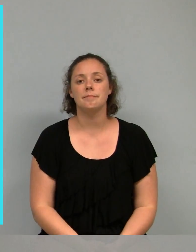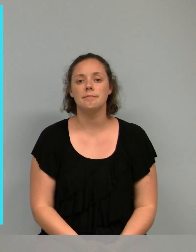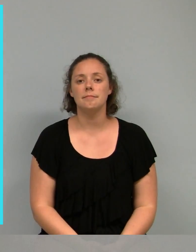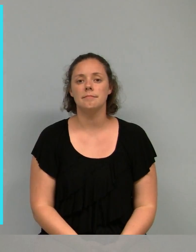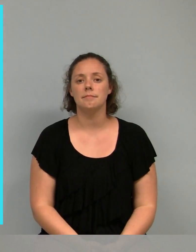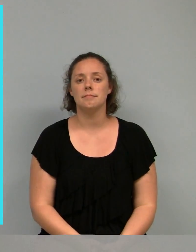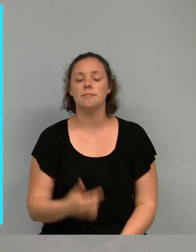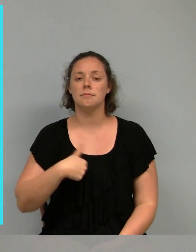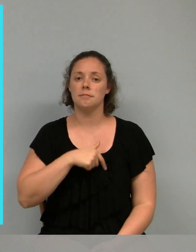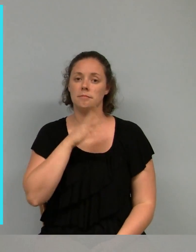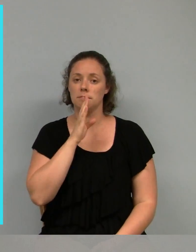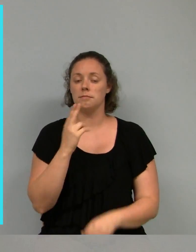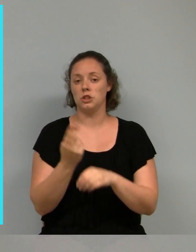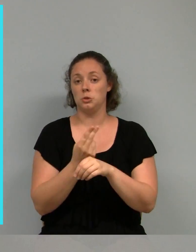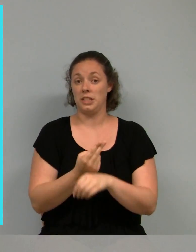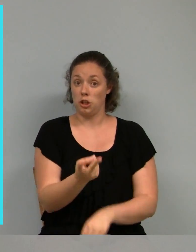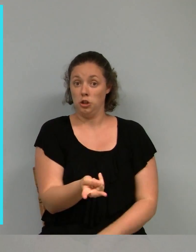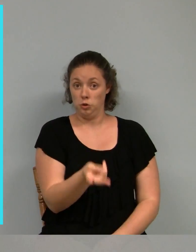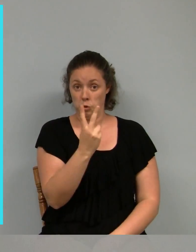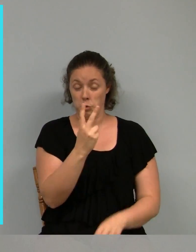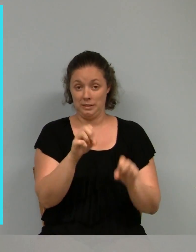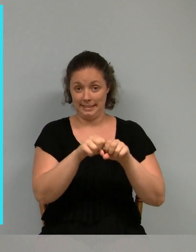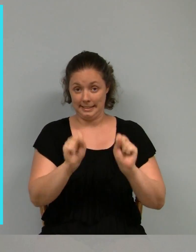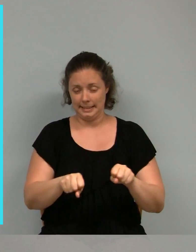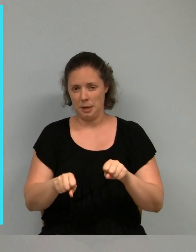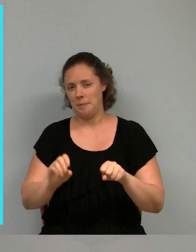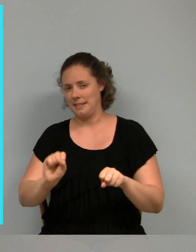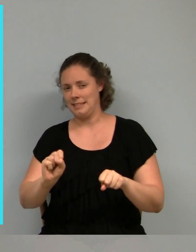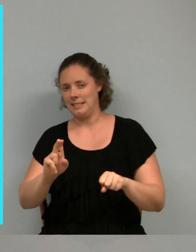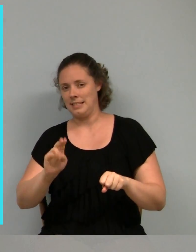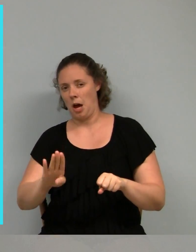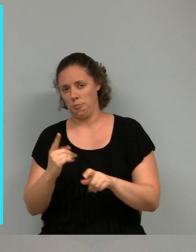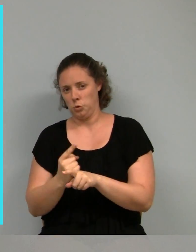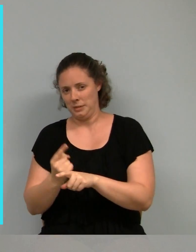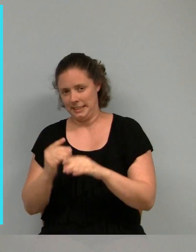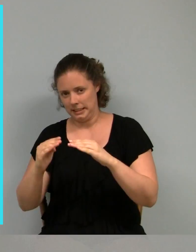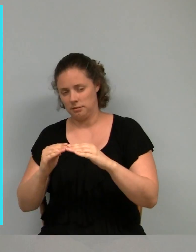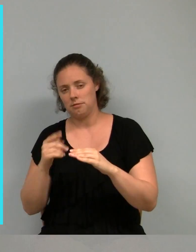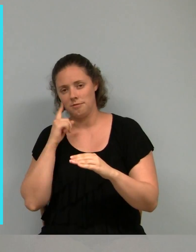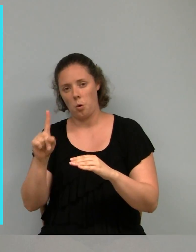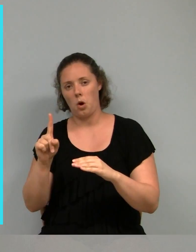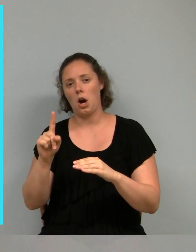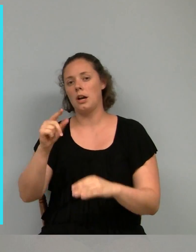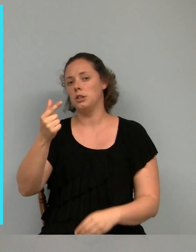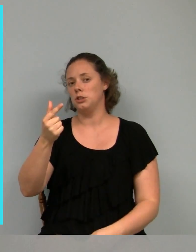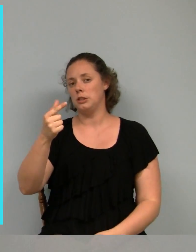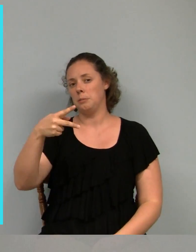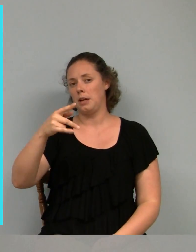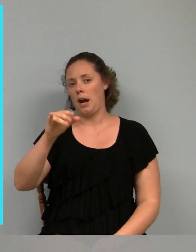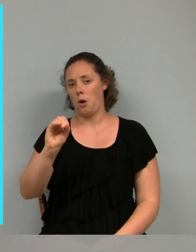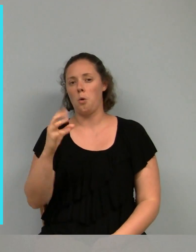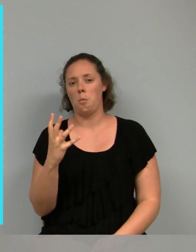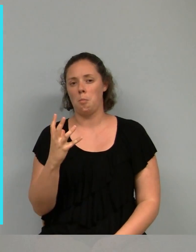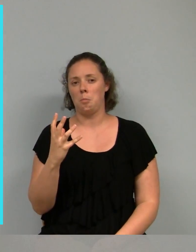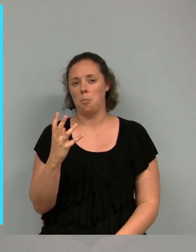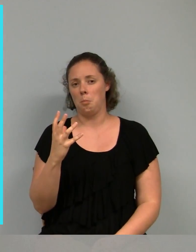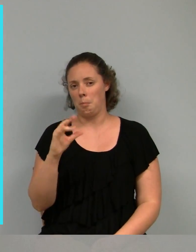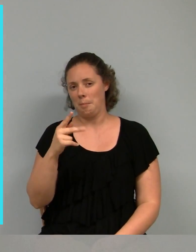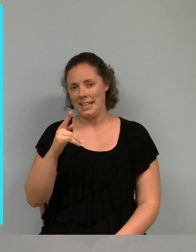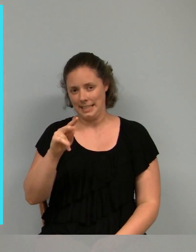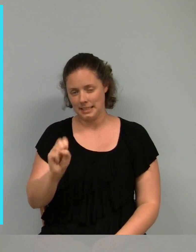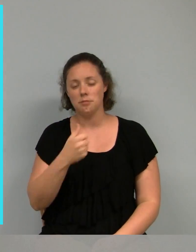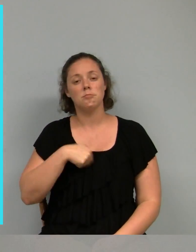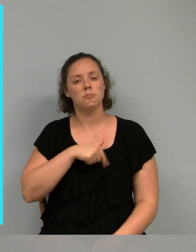We will be using 2 system subroutines to drive the GPIO output pins and determine the time delays.